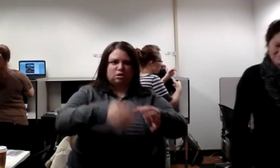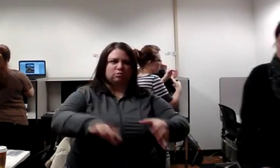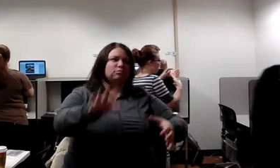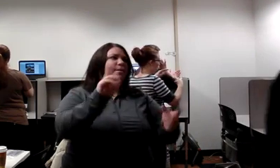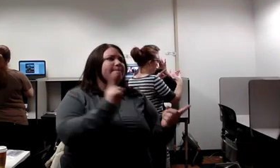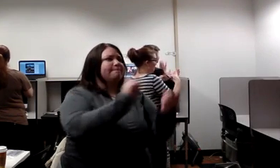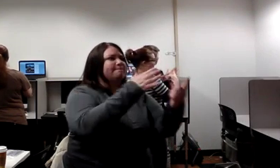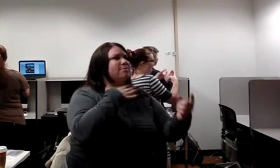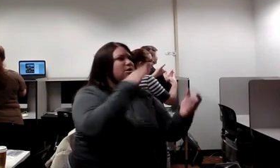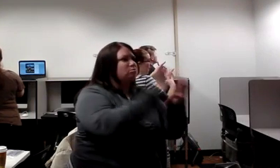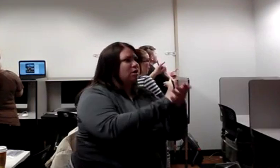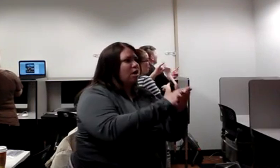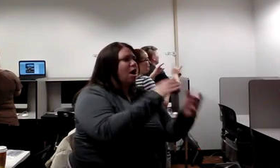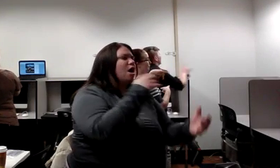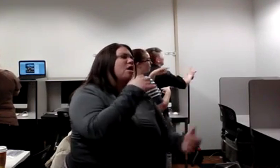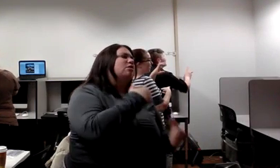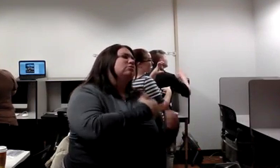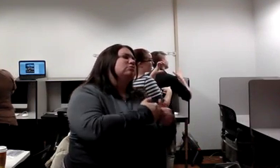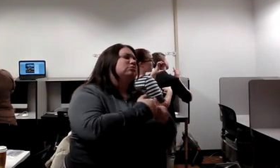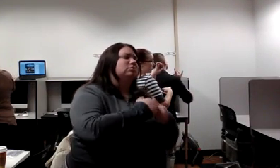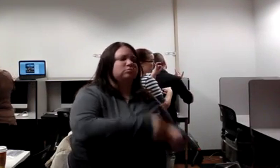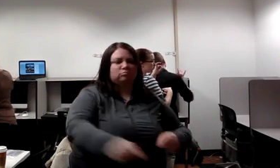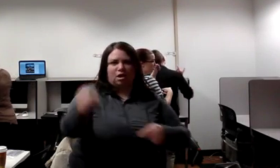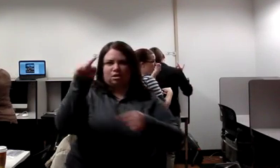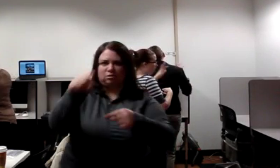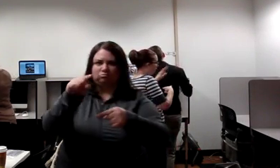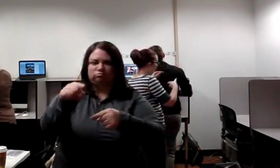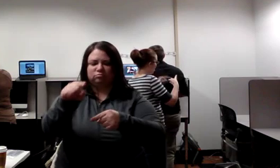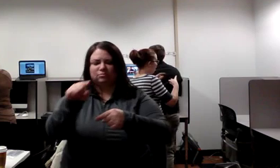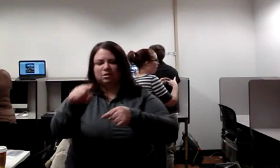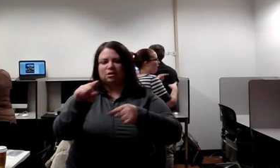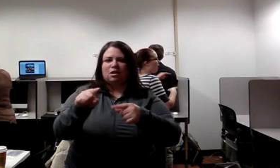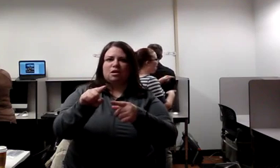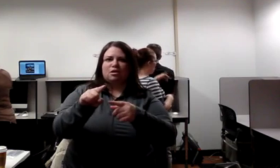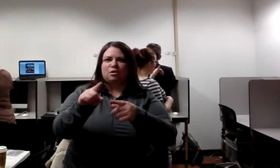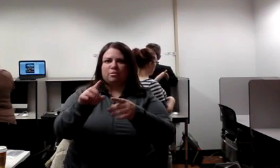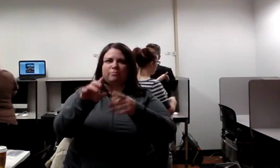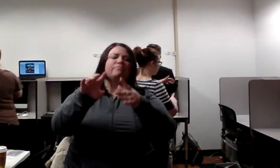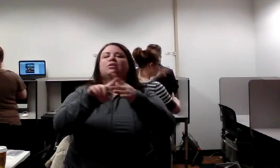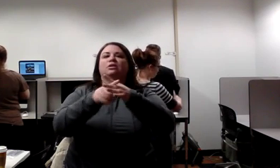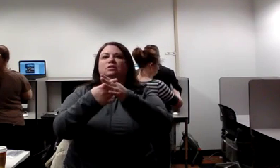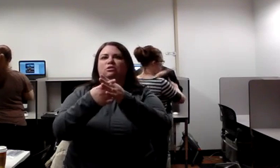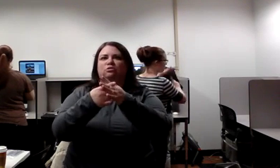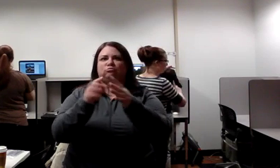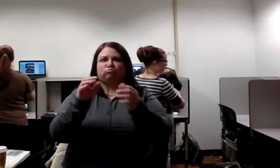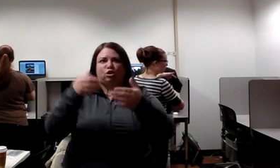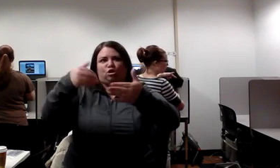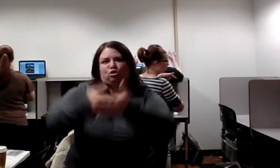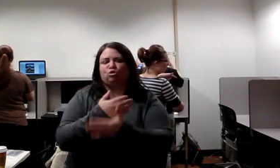first computer-animated feature film, Toy Story, and is now the most successful animation studio in the world.